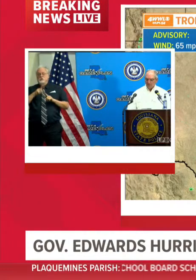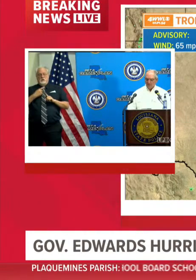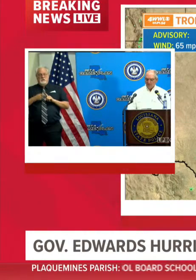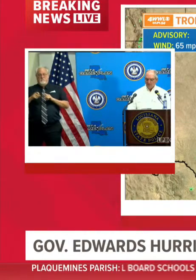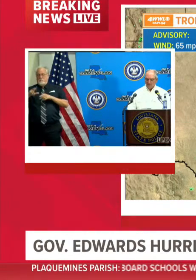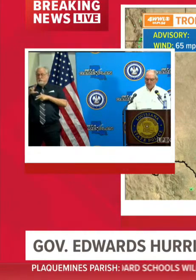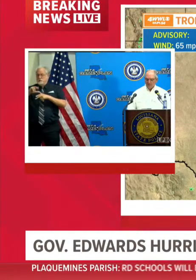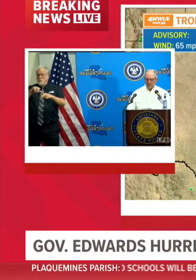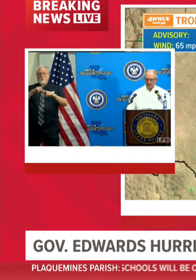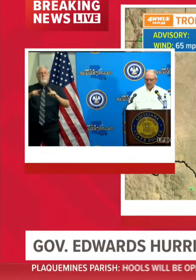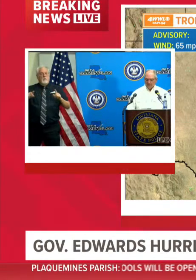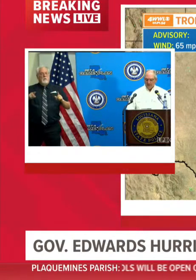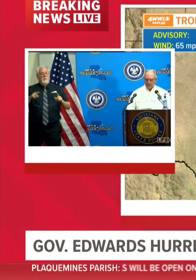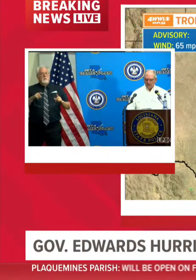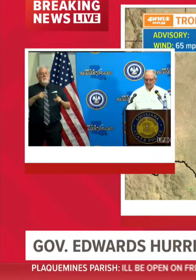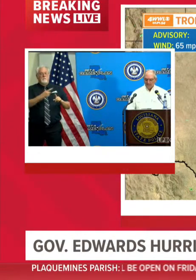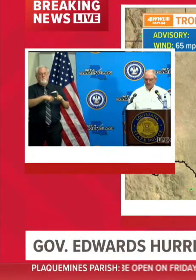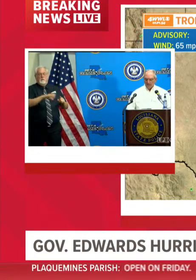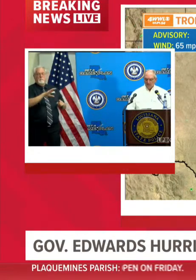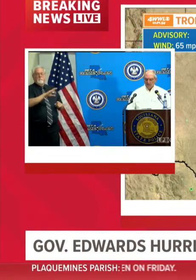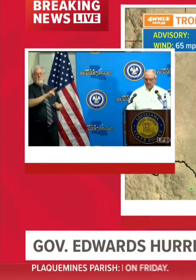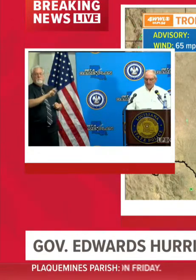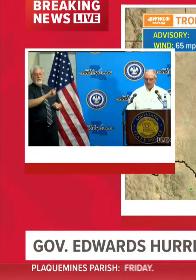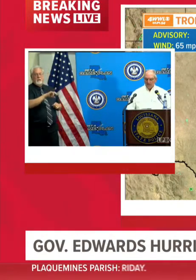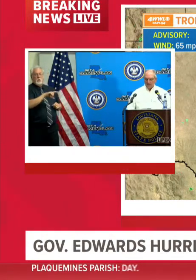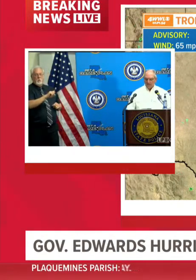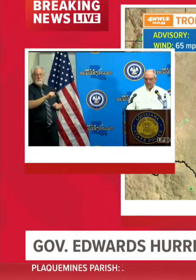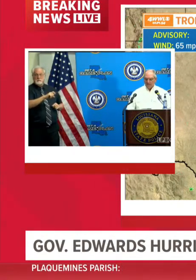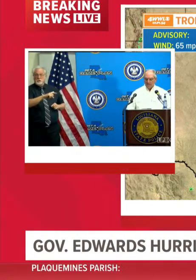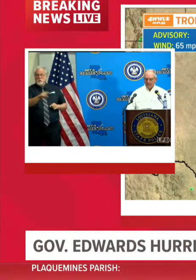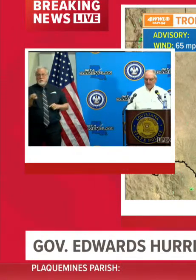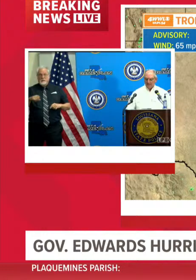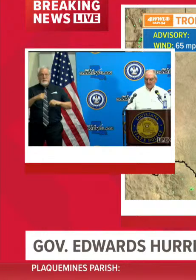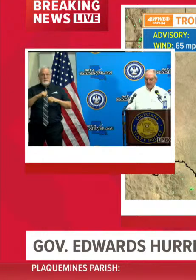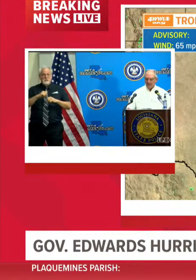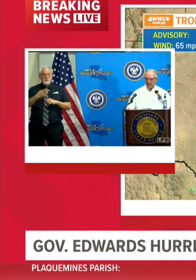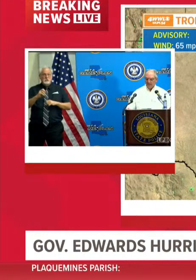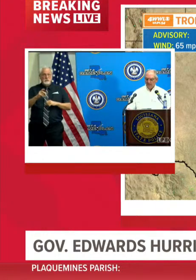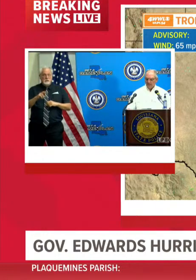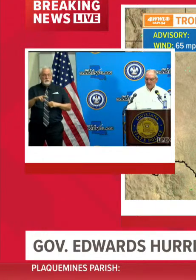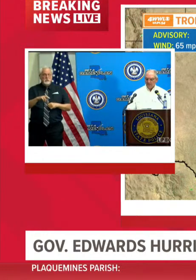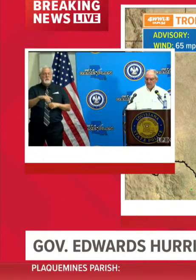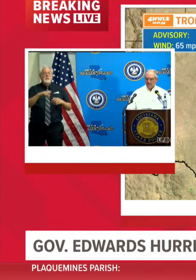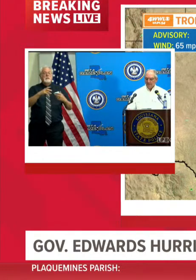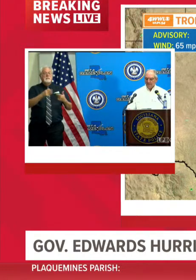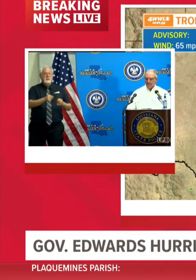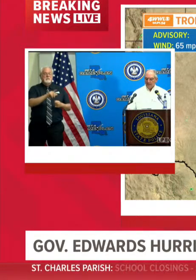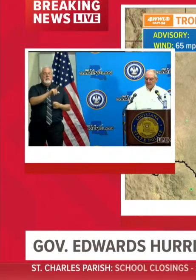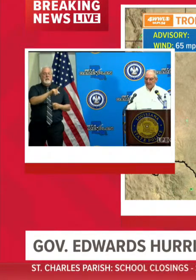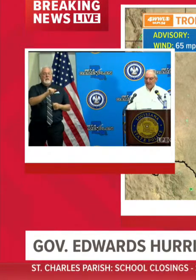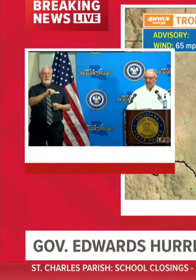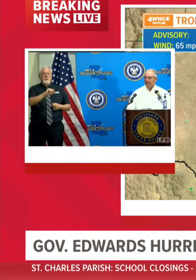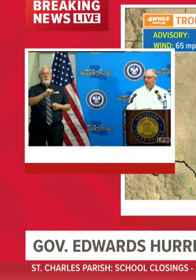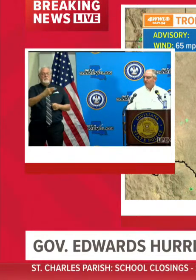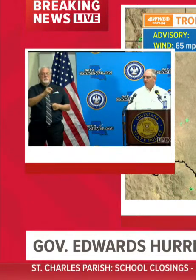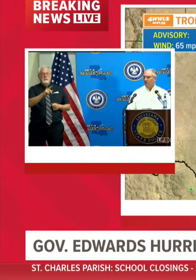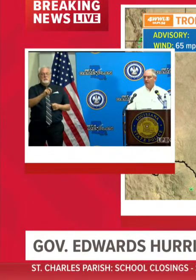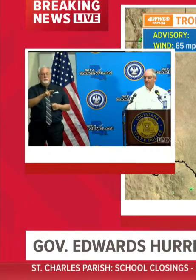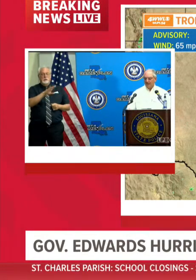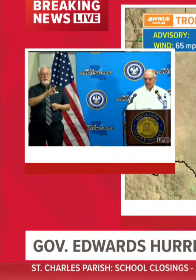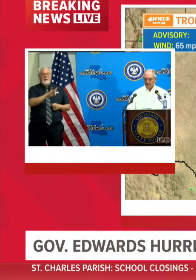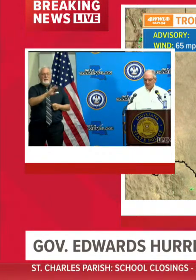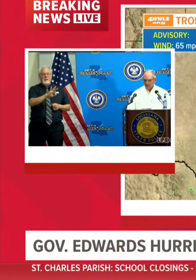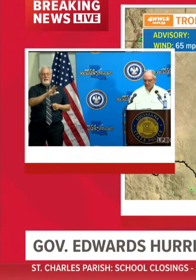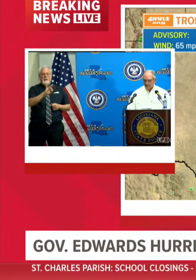but also from the virus. So if you need shelter, please text LA Shelter to